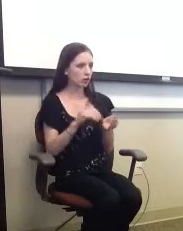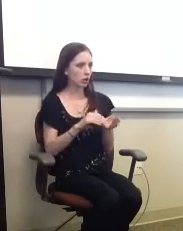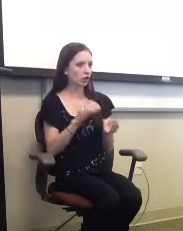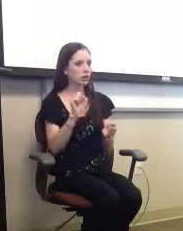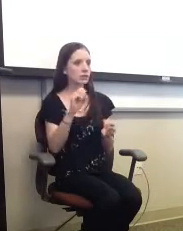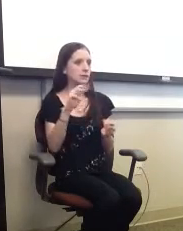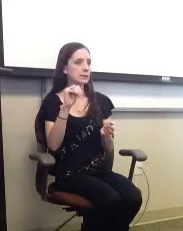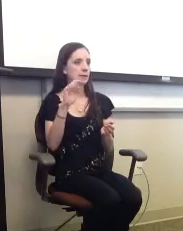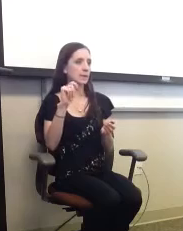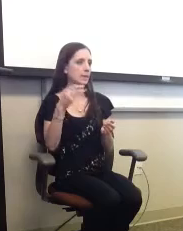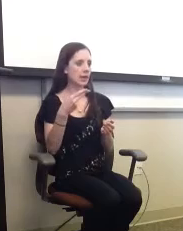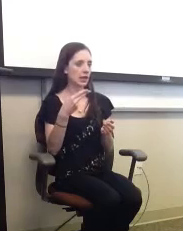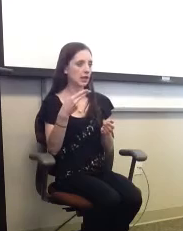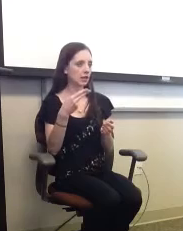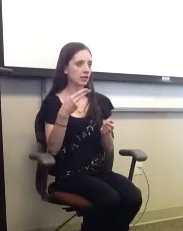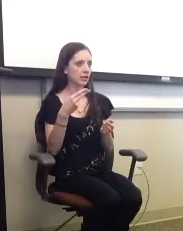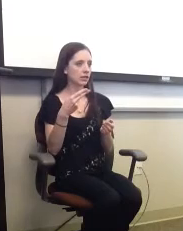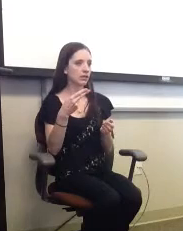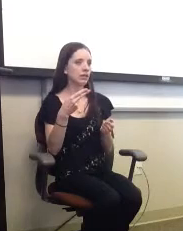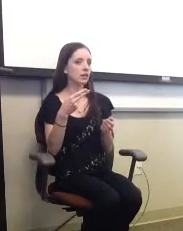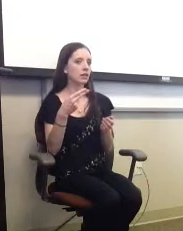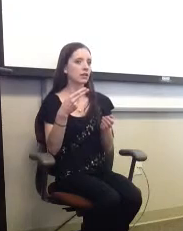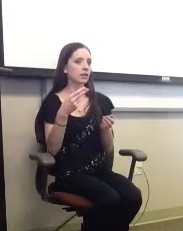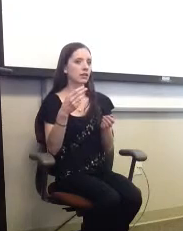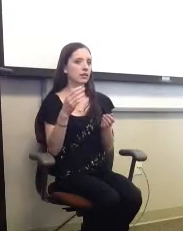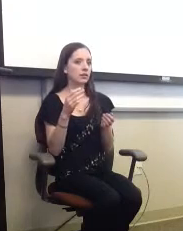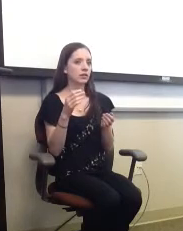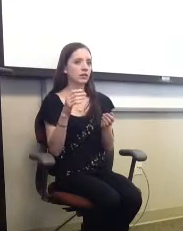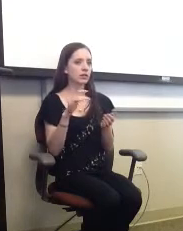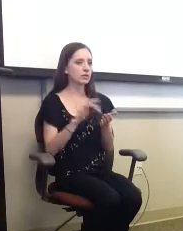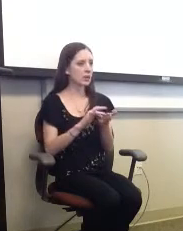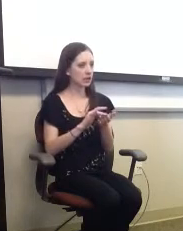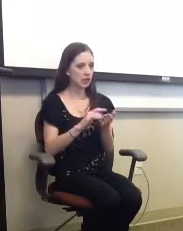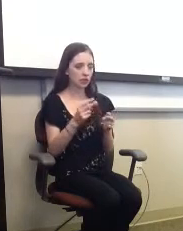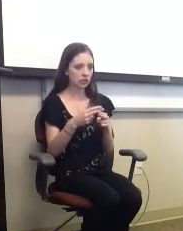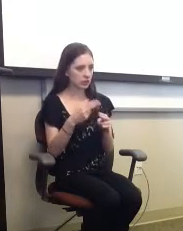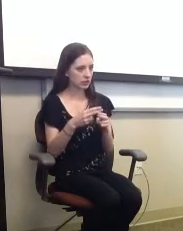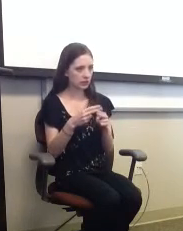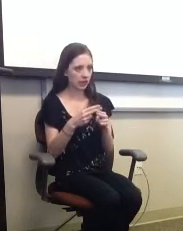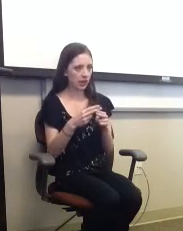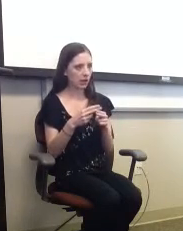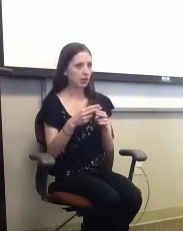tablets. Risperidol, 5 milligrams, 100 tablets, whatever it's going to be.